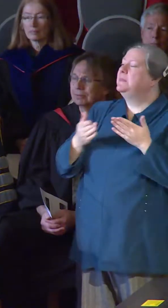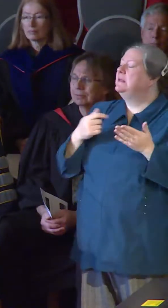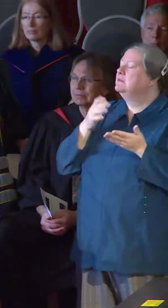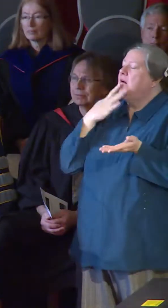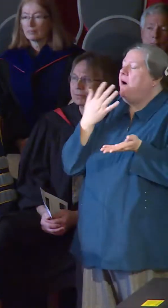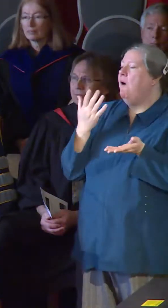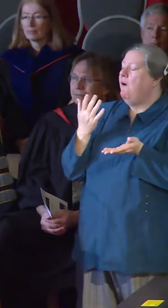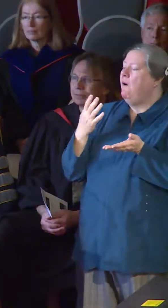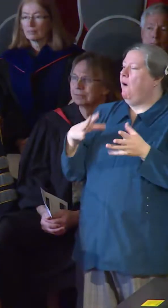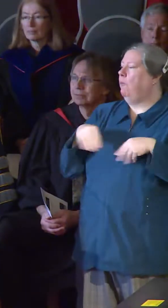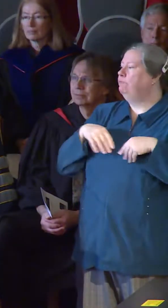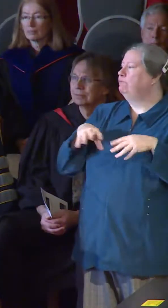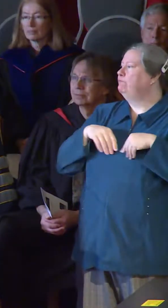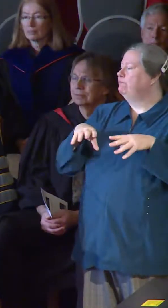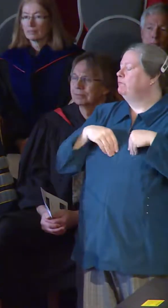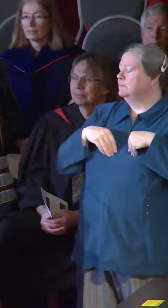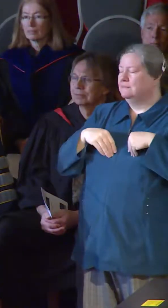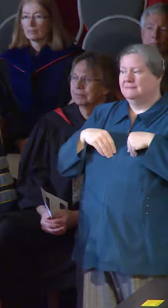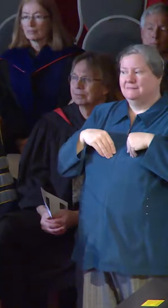granted.